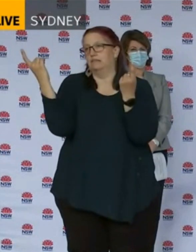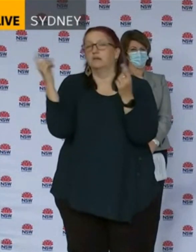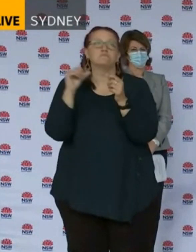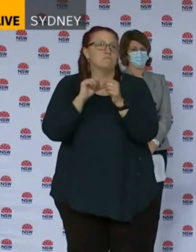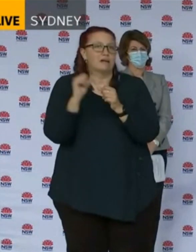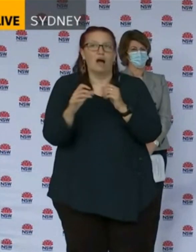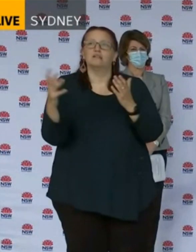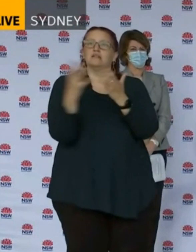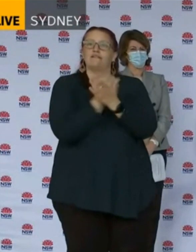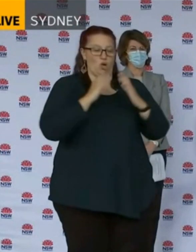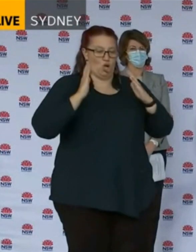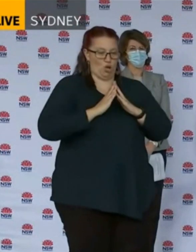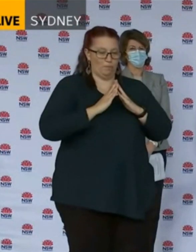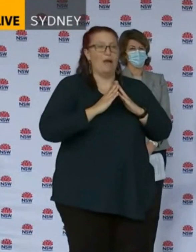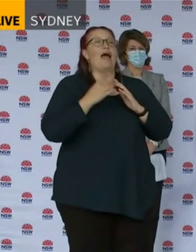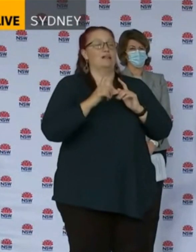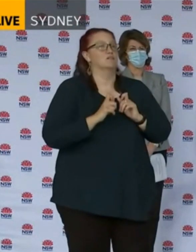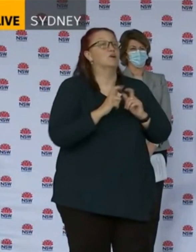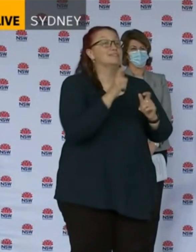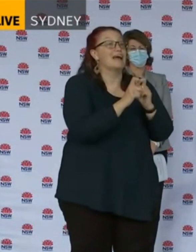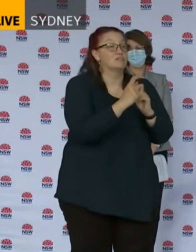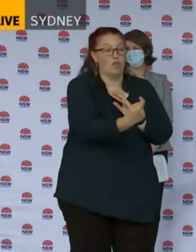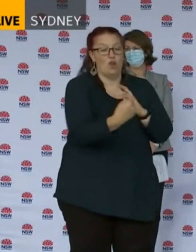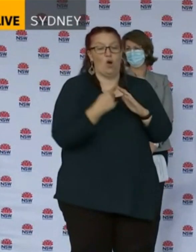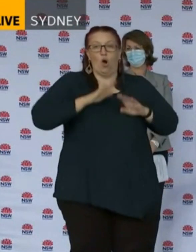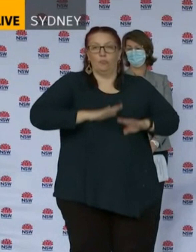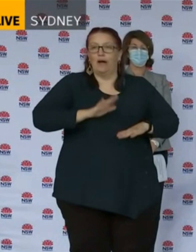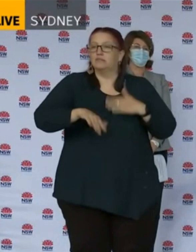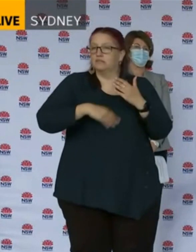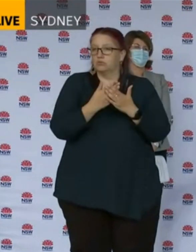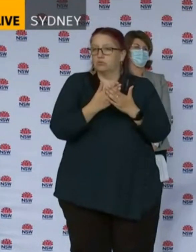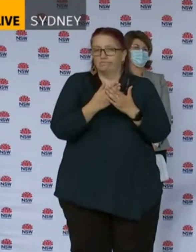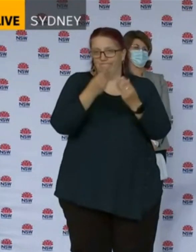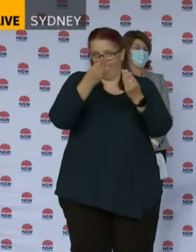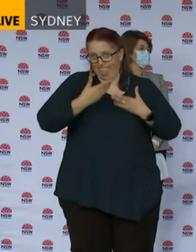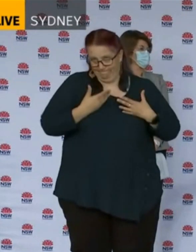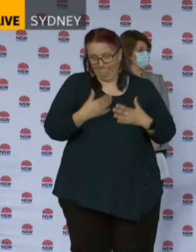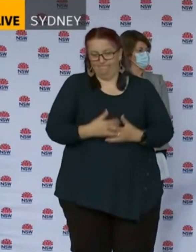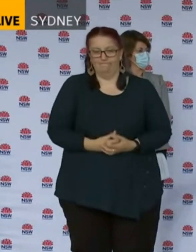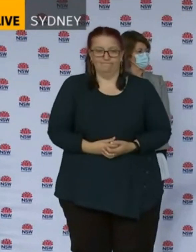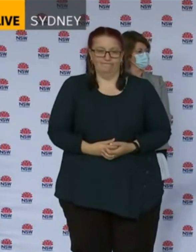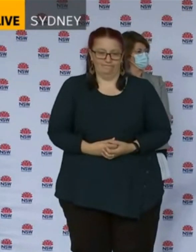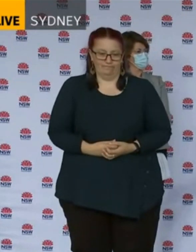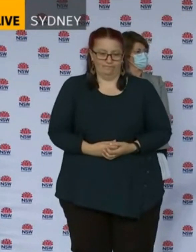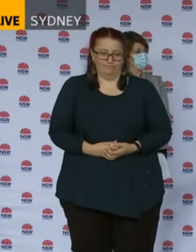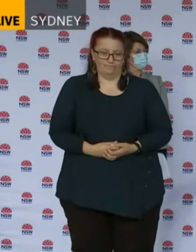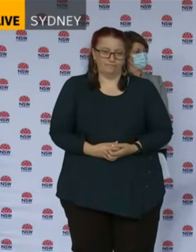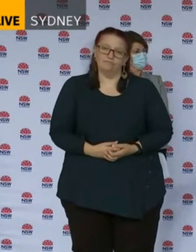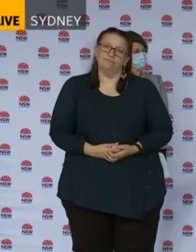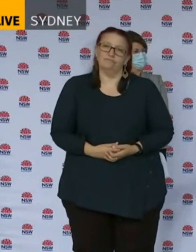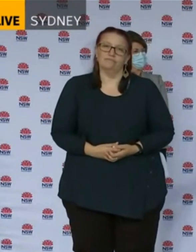South Wales Health website. In terms of further venues of concern, and this is the time when I take the opportunity to